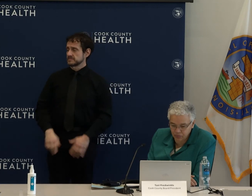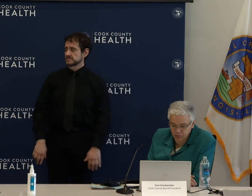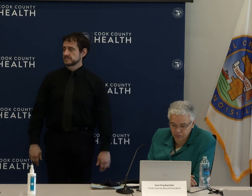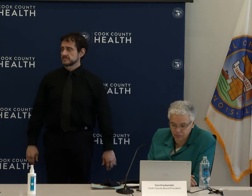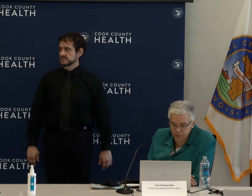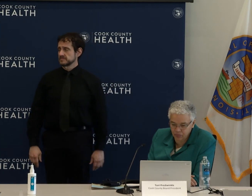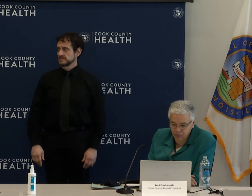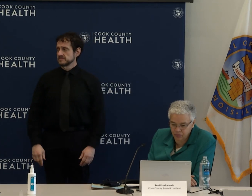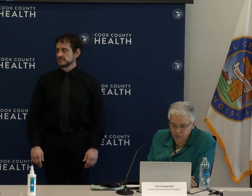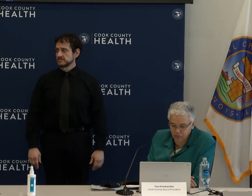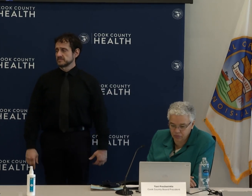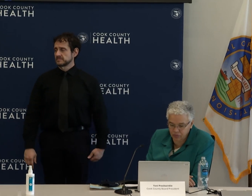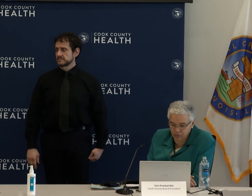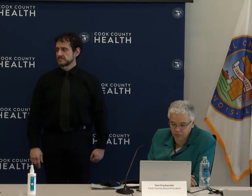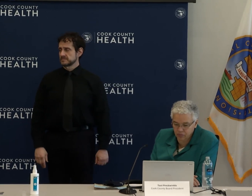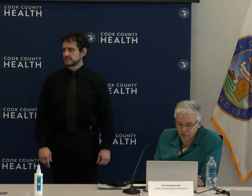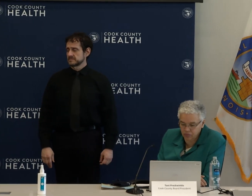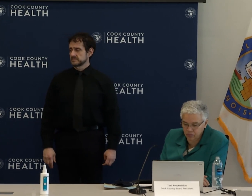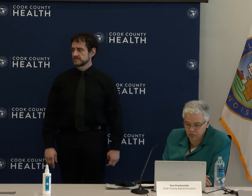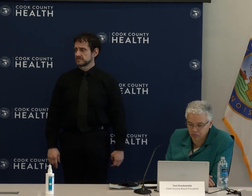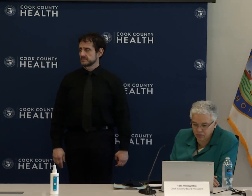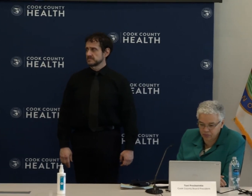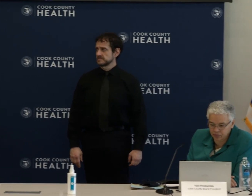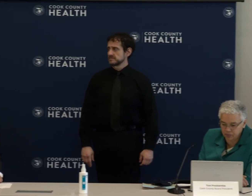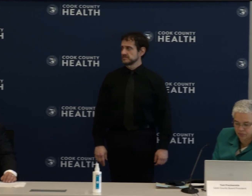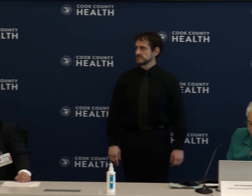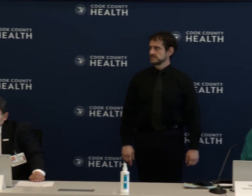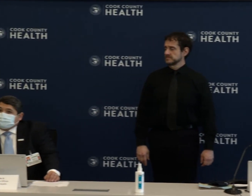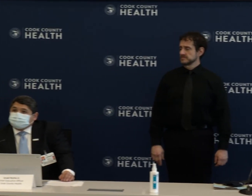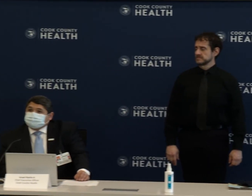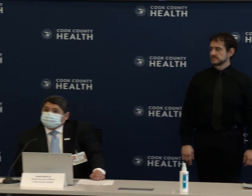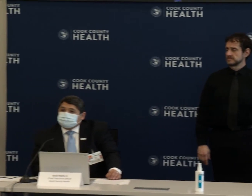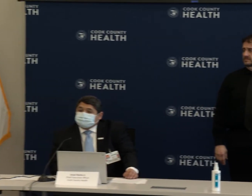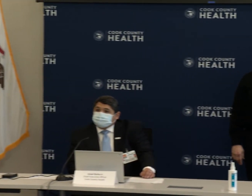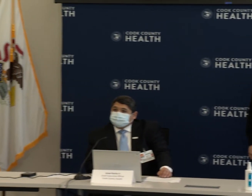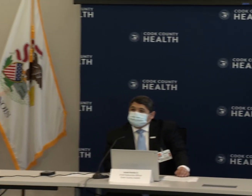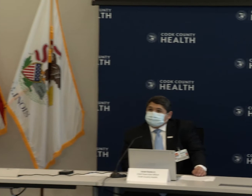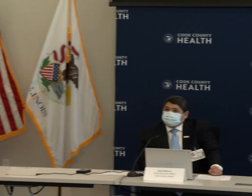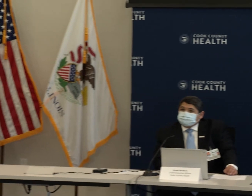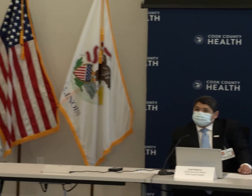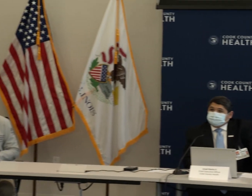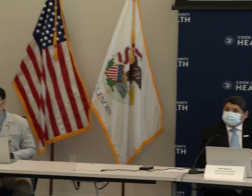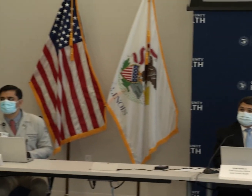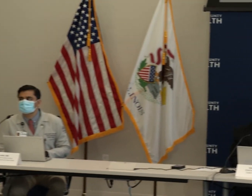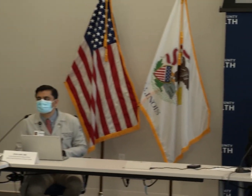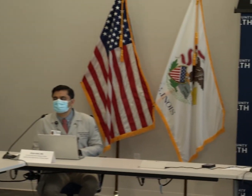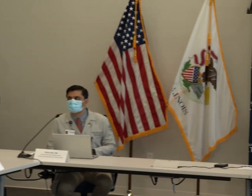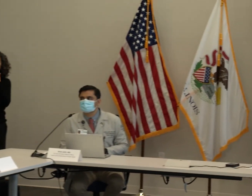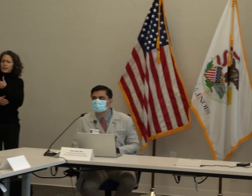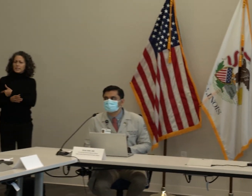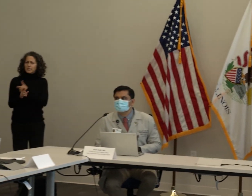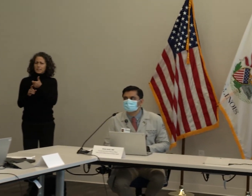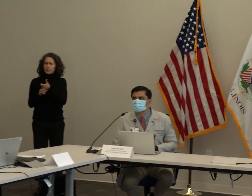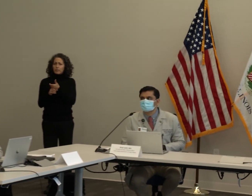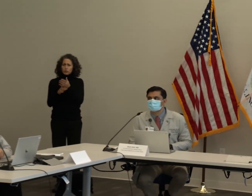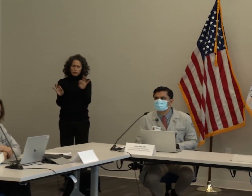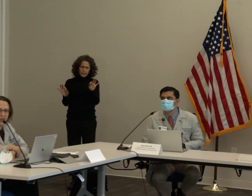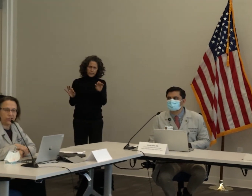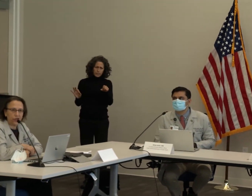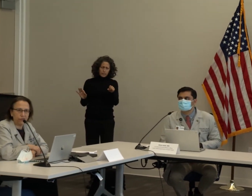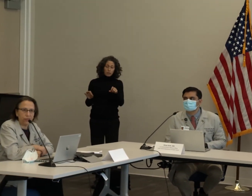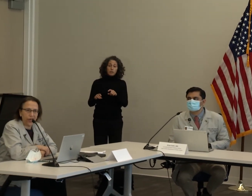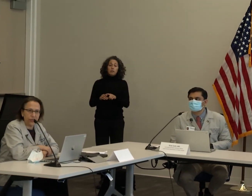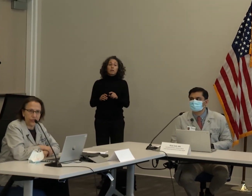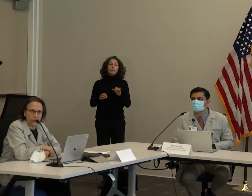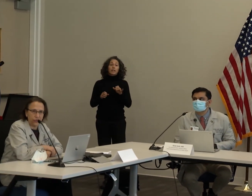At this point, the additional costs to providing vaccine, aside from the cost of the vaccine itself, which as you said is free,